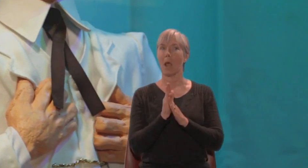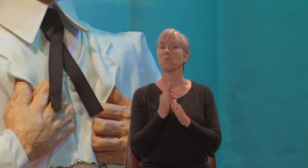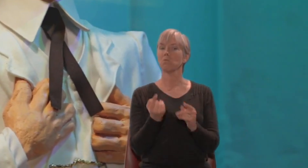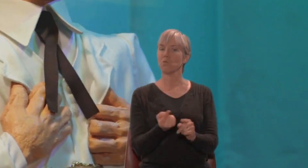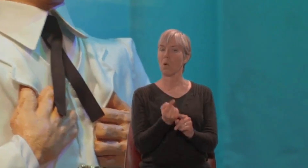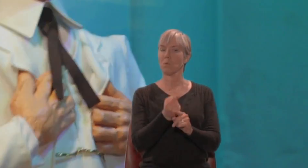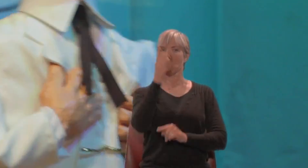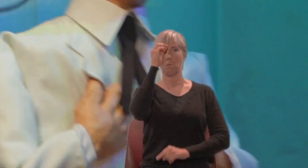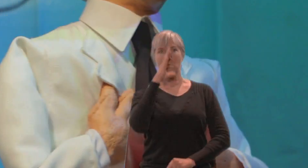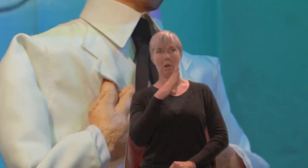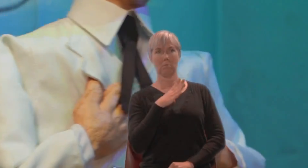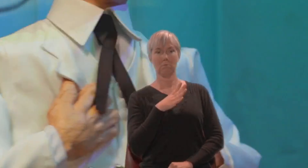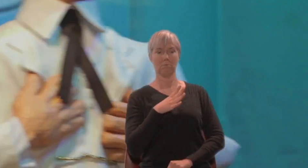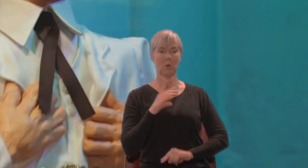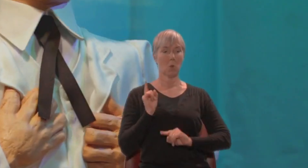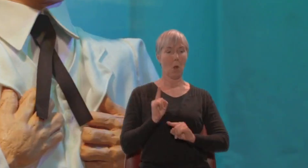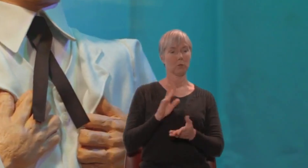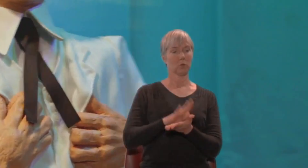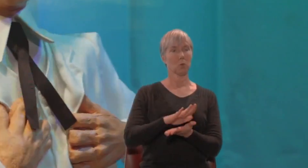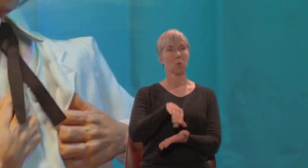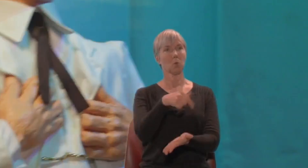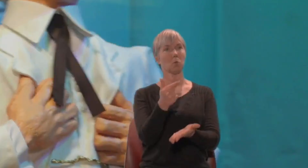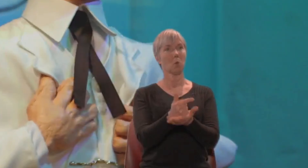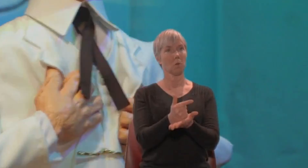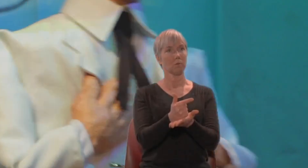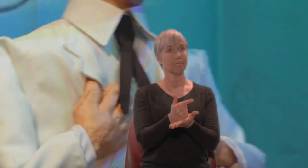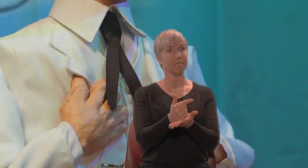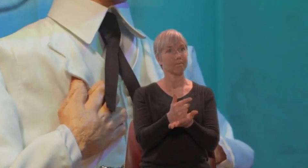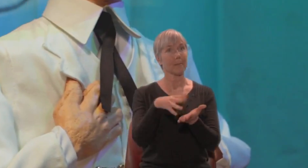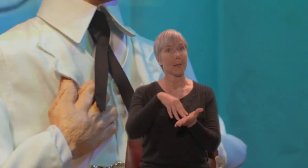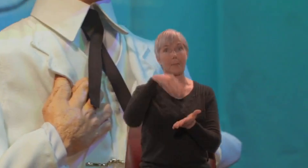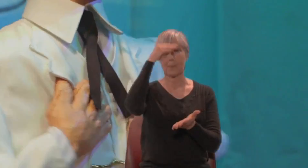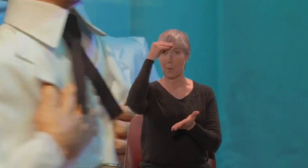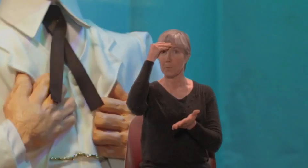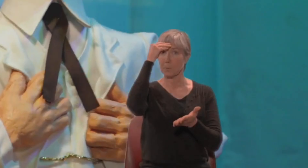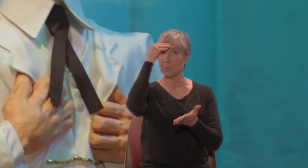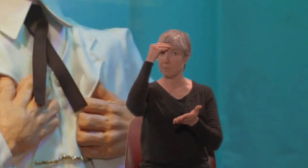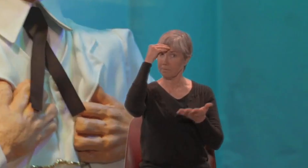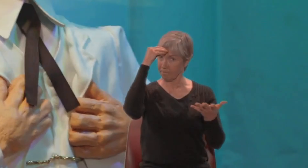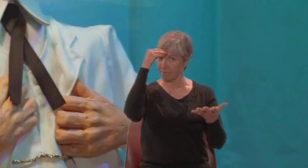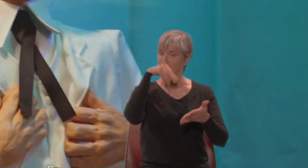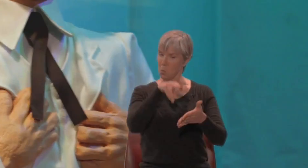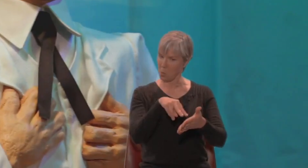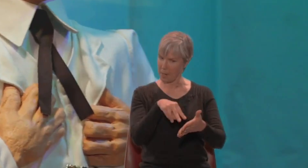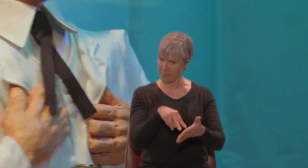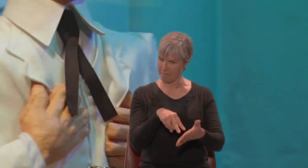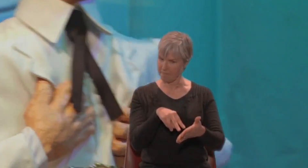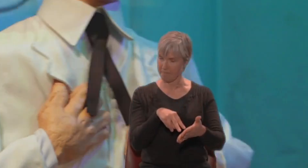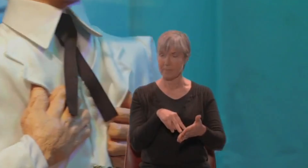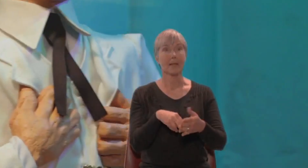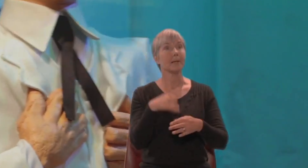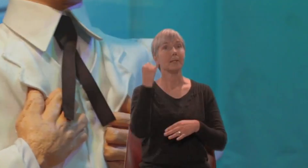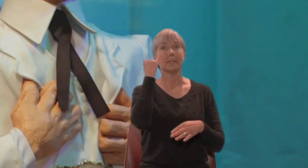man, finished school, and learned how to read. A man who will not read